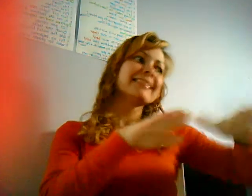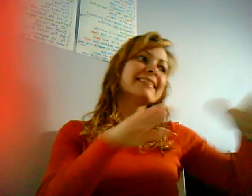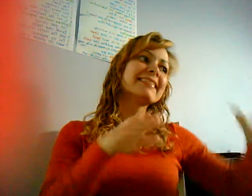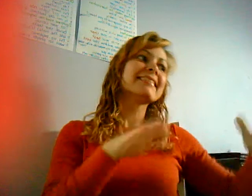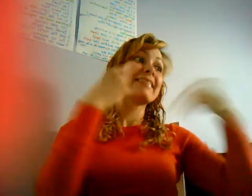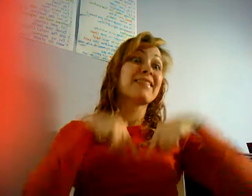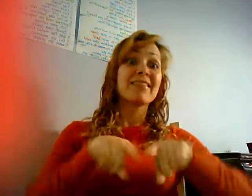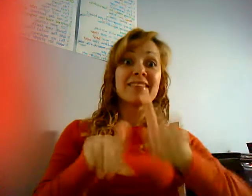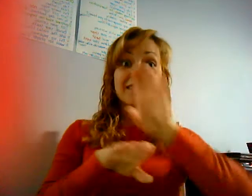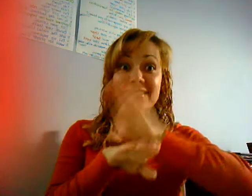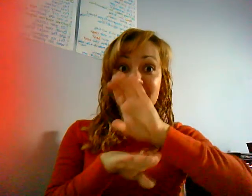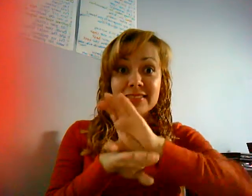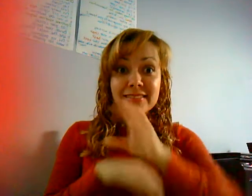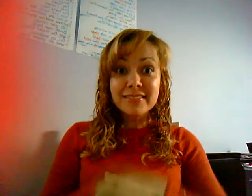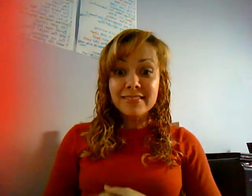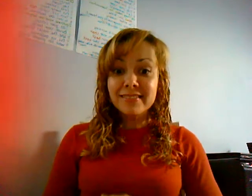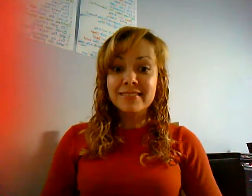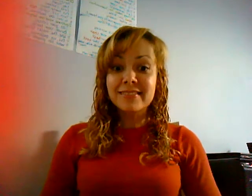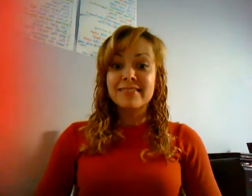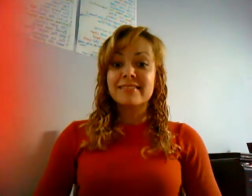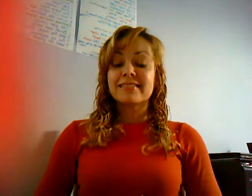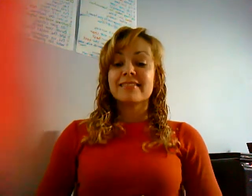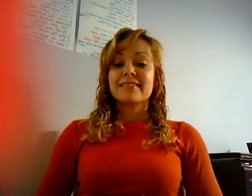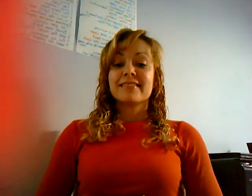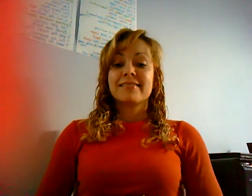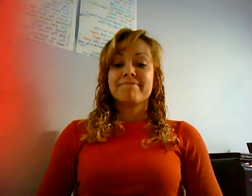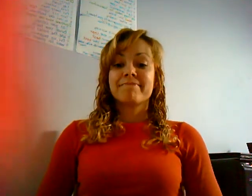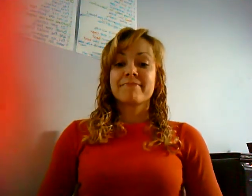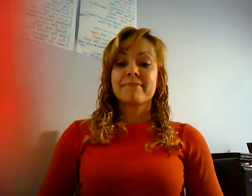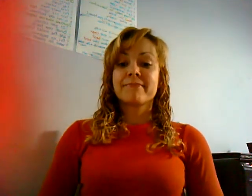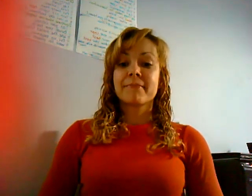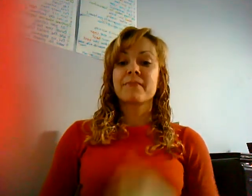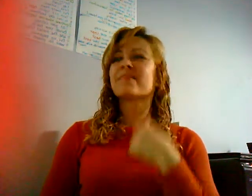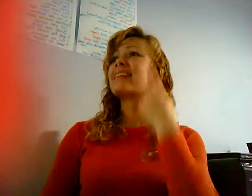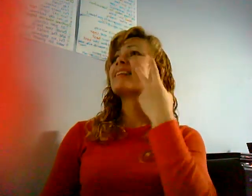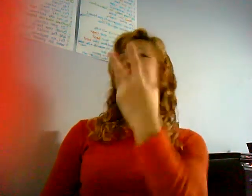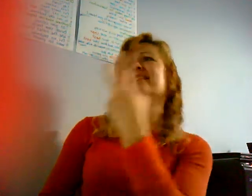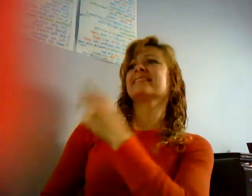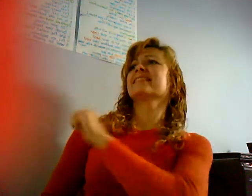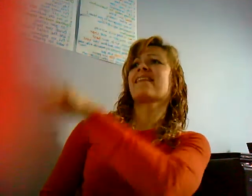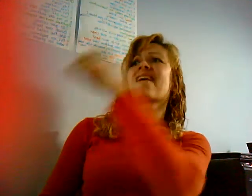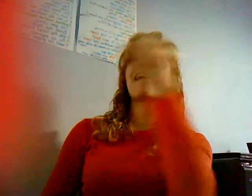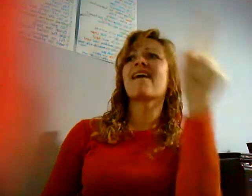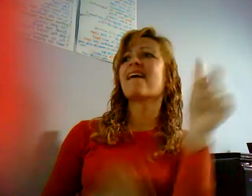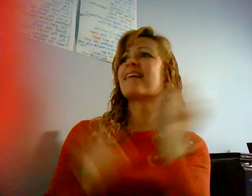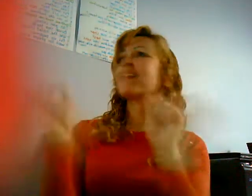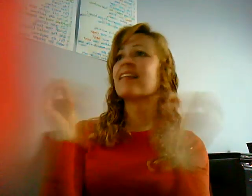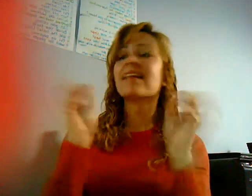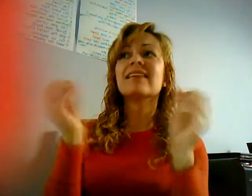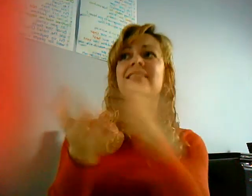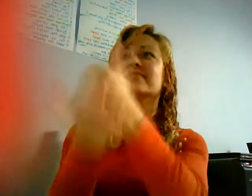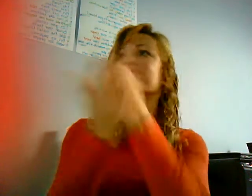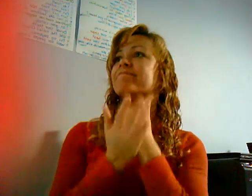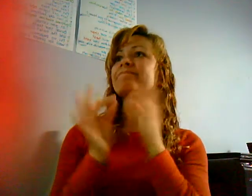encouraged 2 other young girls in the church, to learn ASL, and they wanted to interpret for me. And I looked around and I didn't